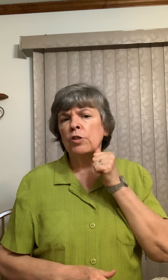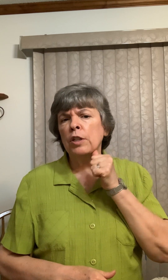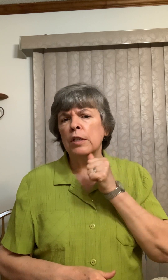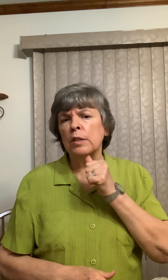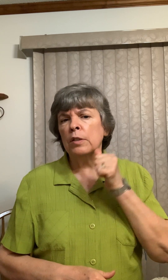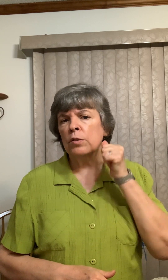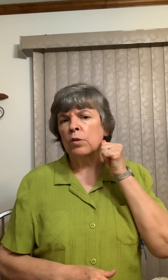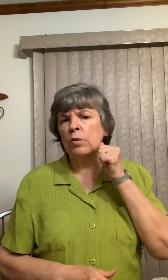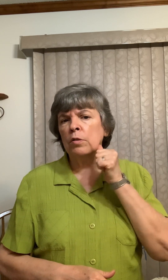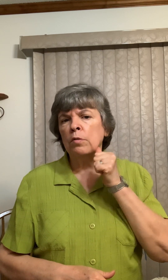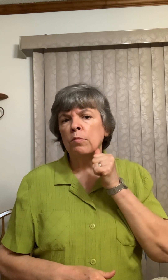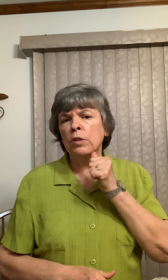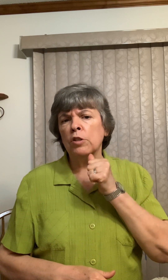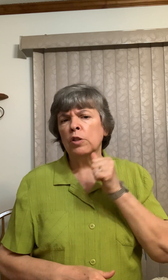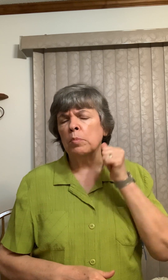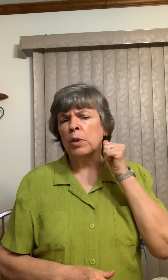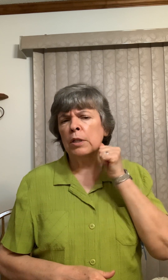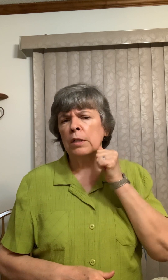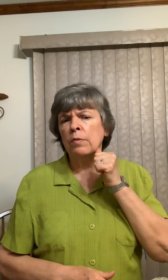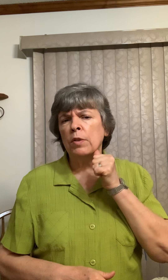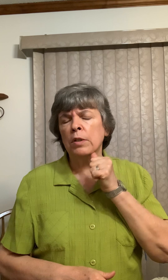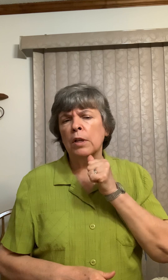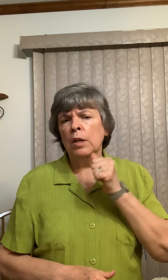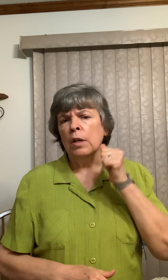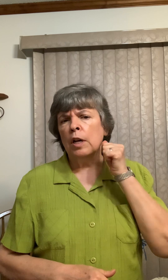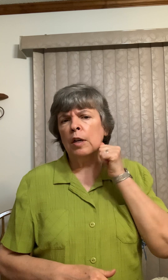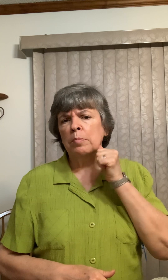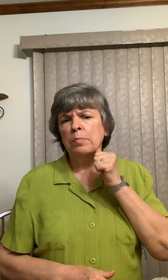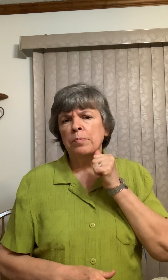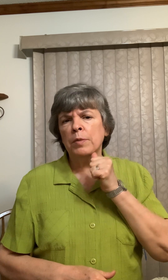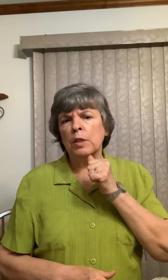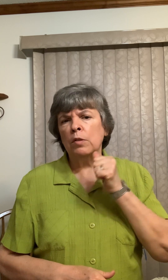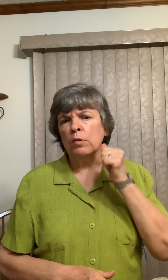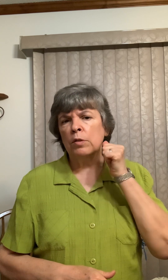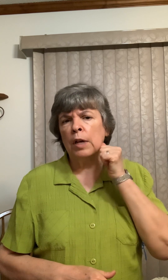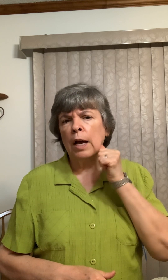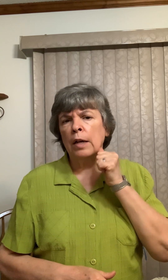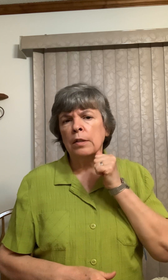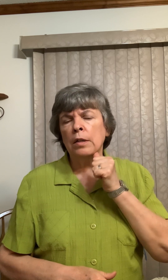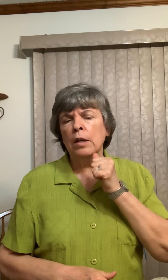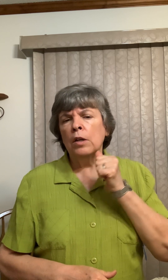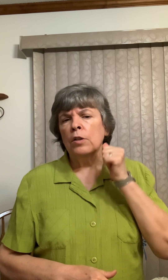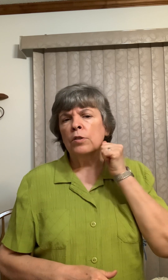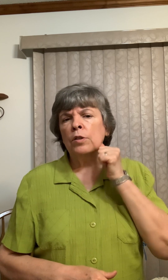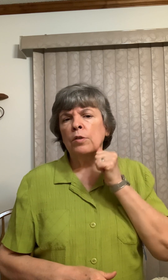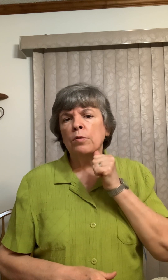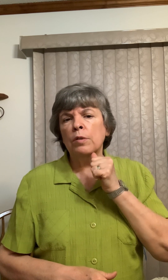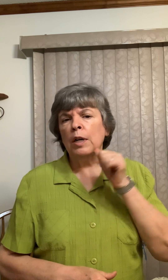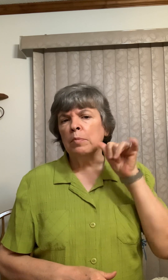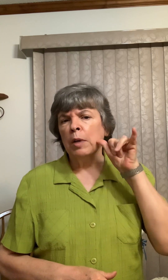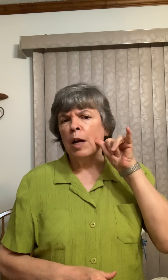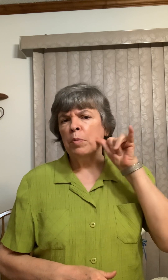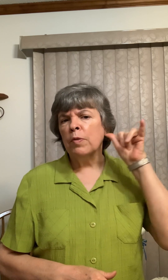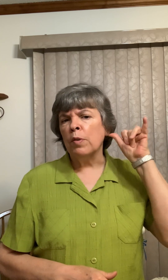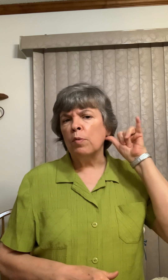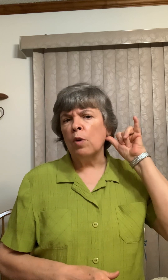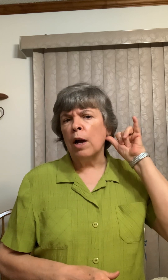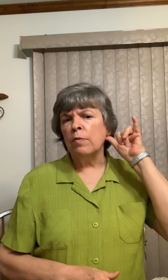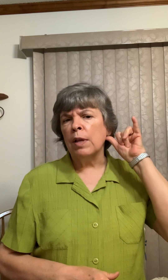chin is girl, touching the bonnet of a girl's hat. So I prefer the Y for that